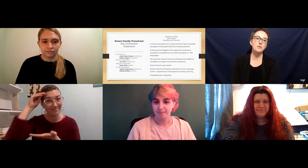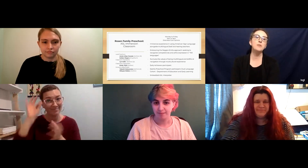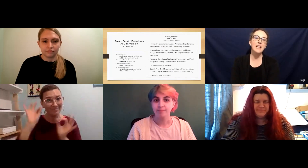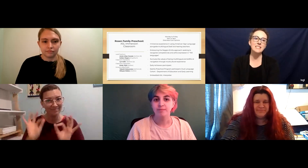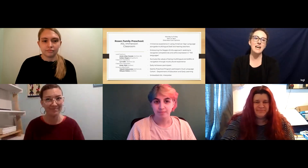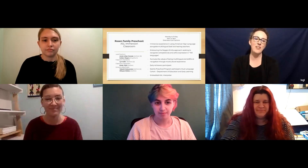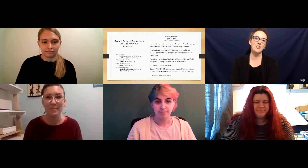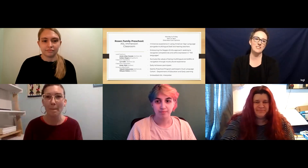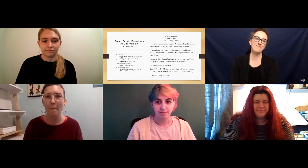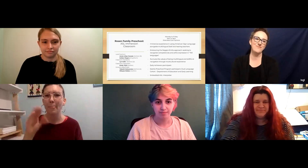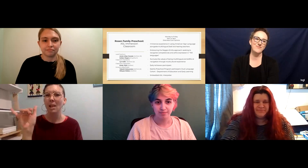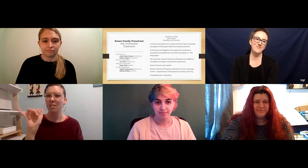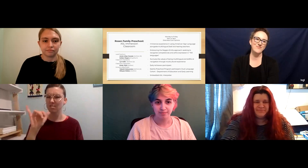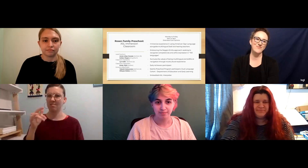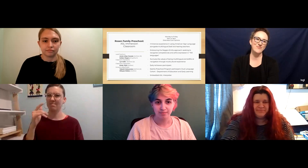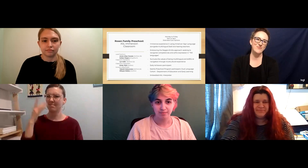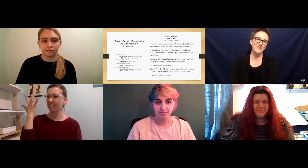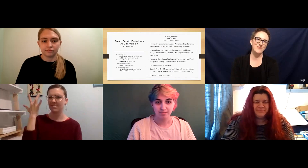Because play is how they learn.